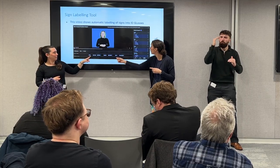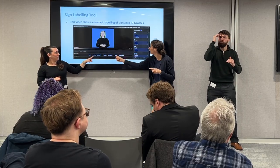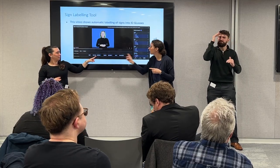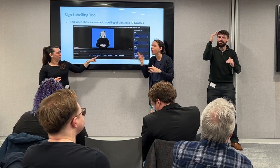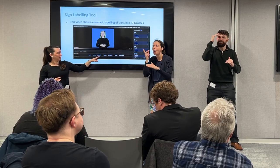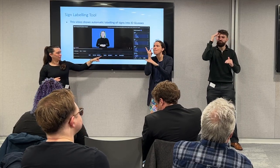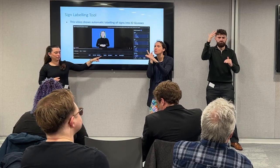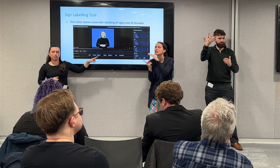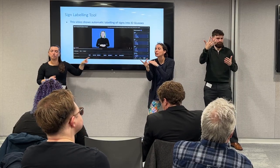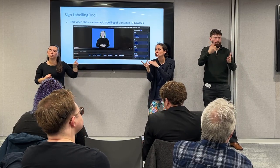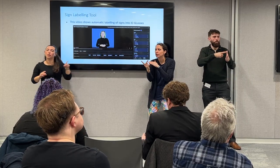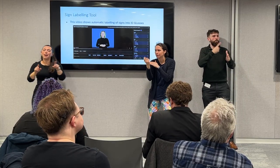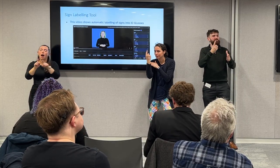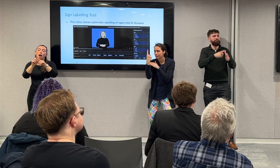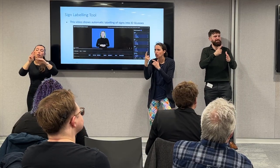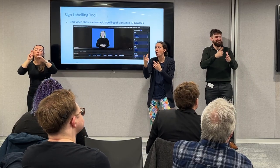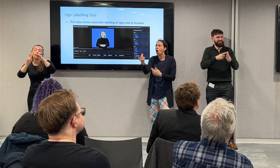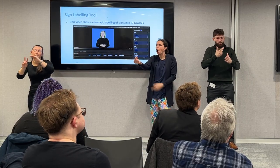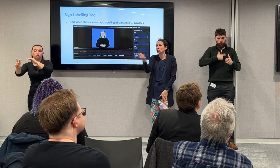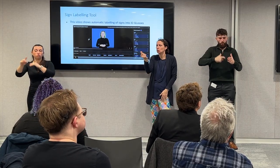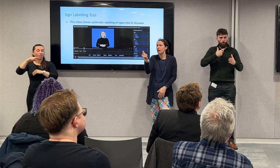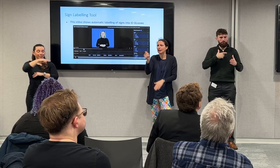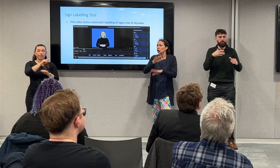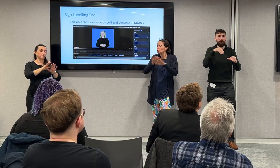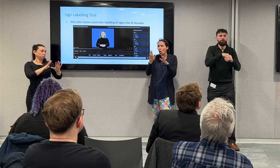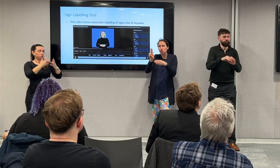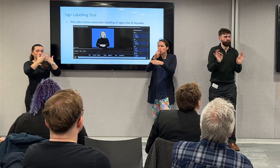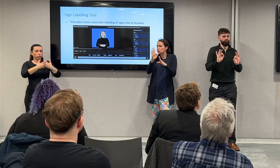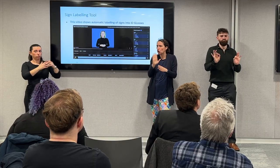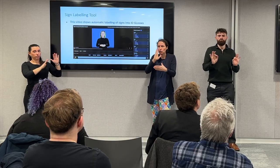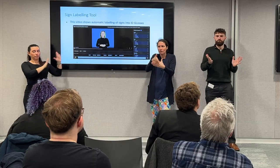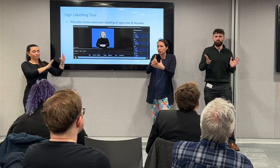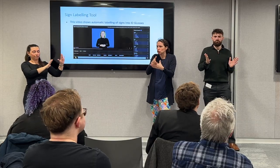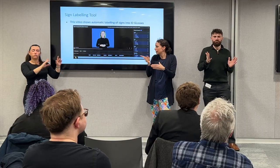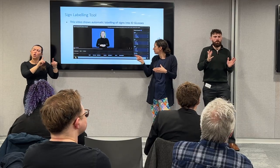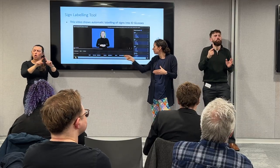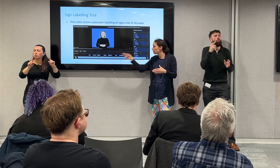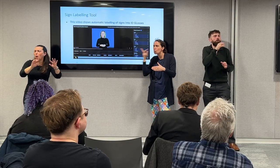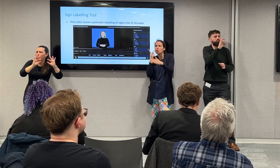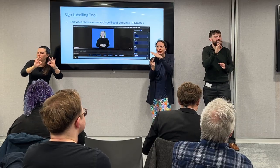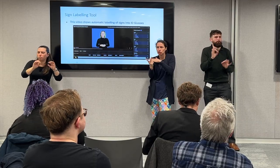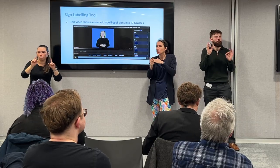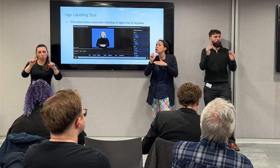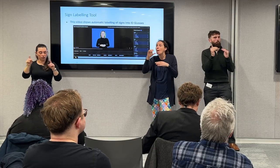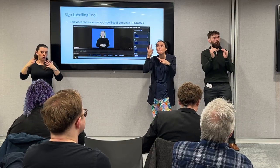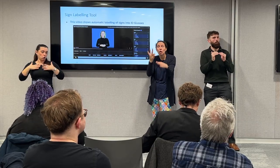are automatic. There was no user intervention. They're not perfect.